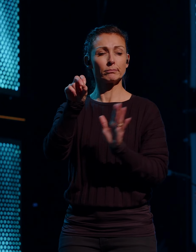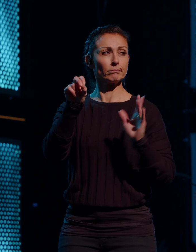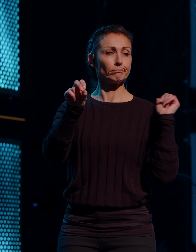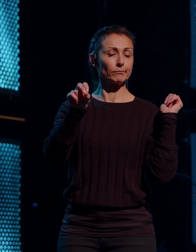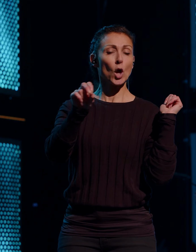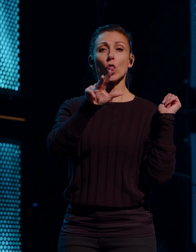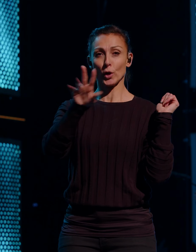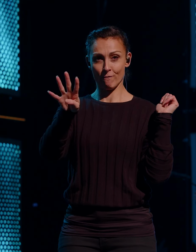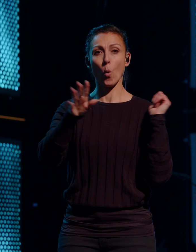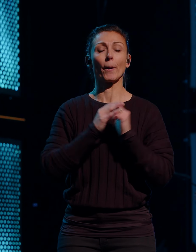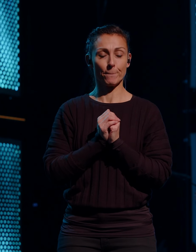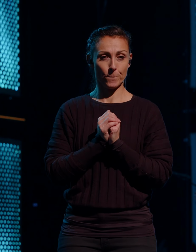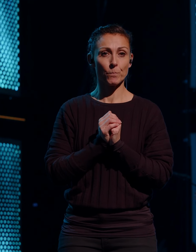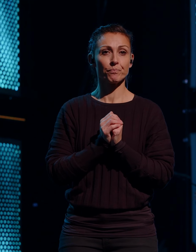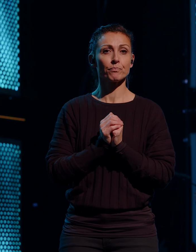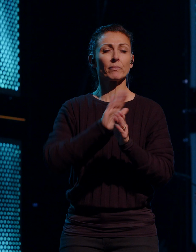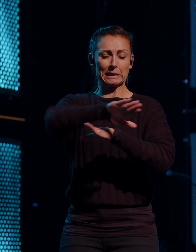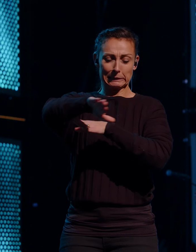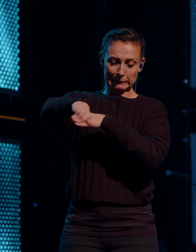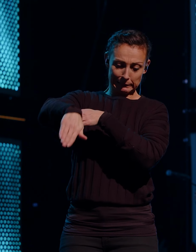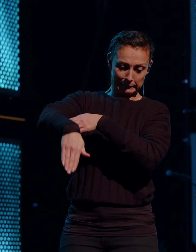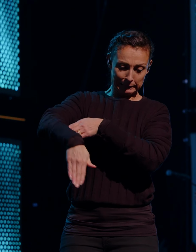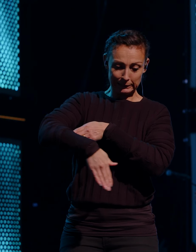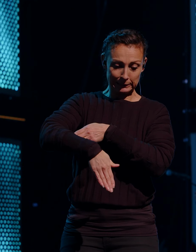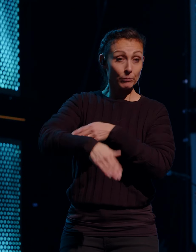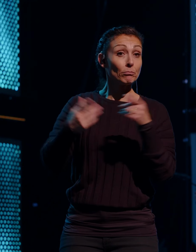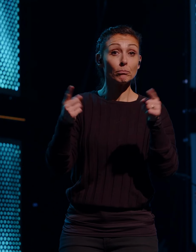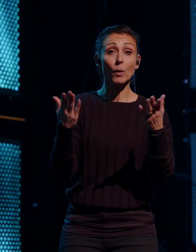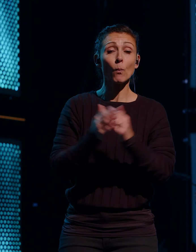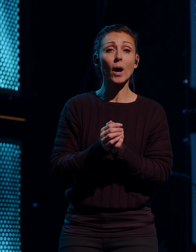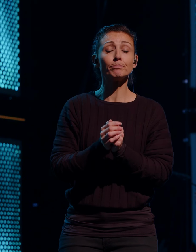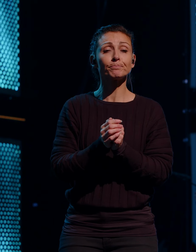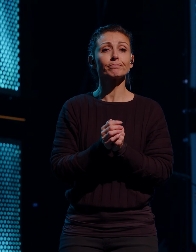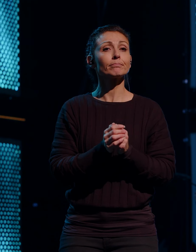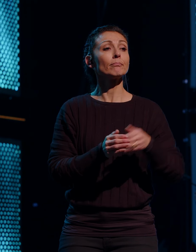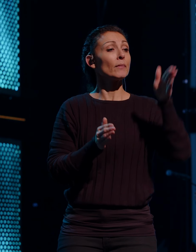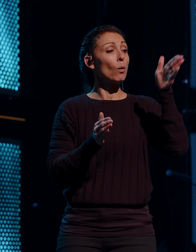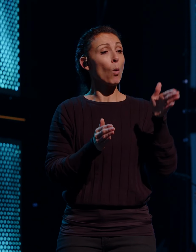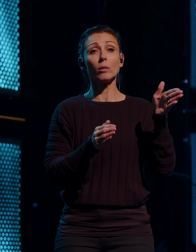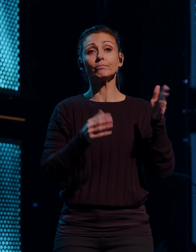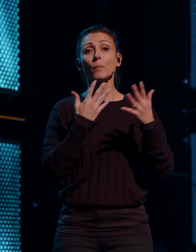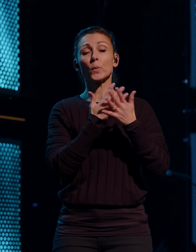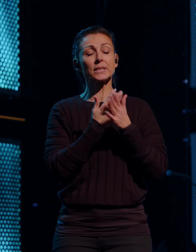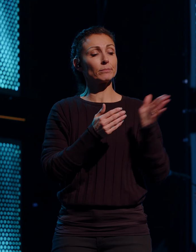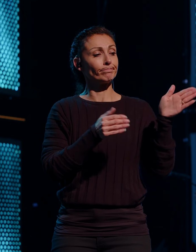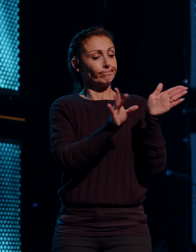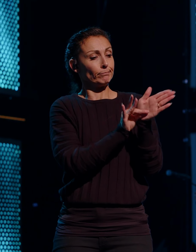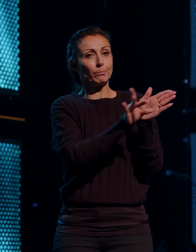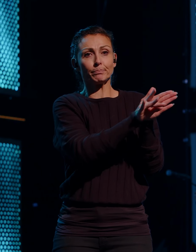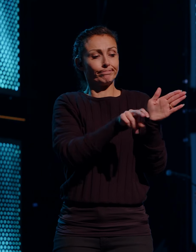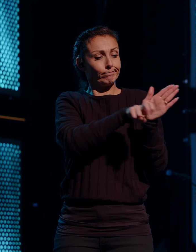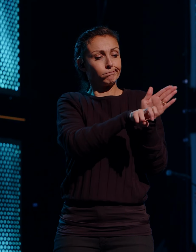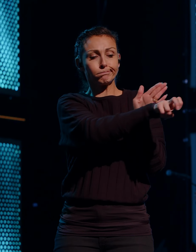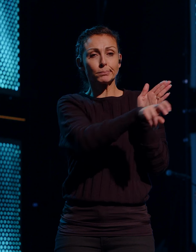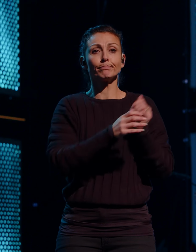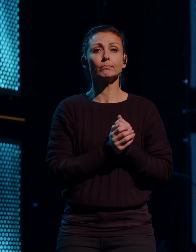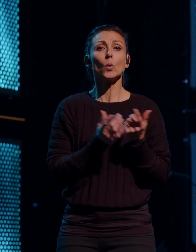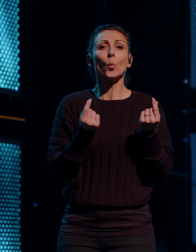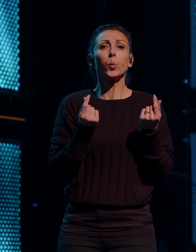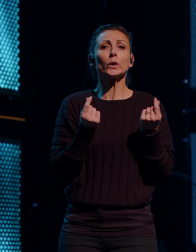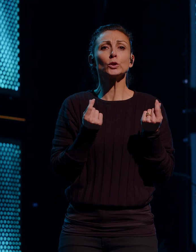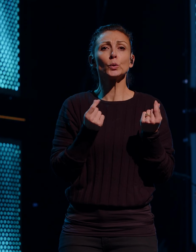25 through 34. It says, "About midnight, Paul and Silas were praying and singing hymns to God." They're not mad. They're not upset. They're not like, what's going on? They're praising